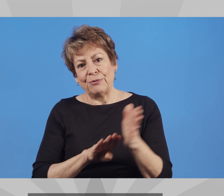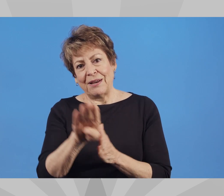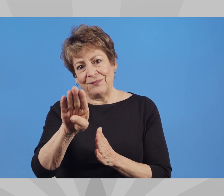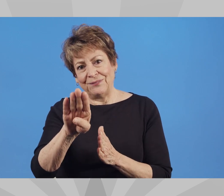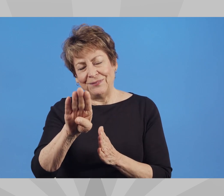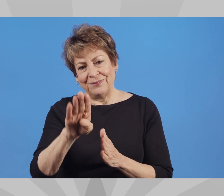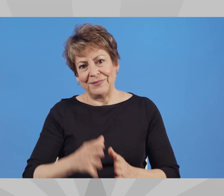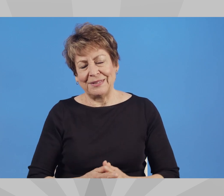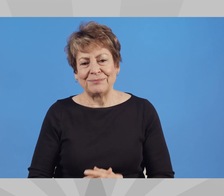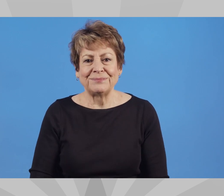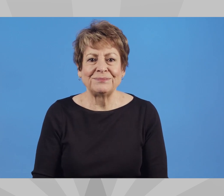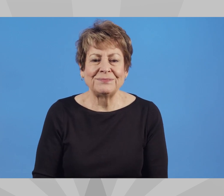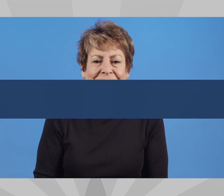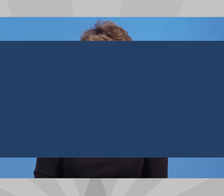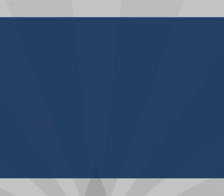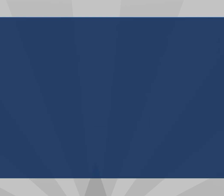thrive.